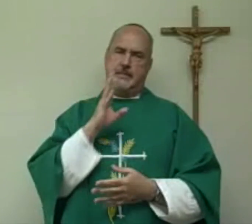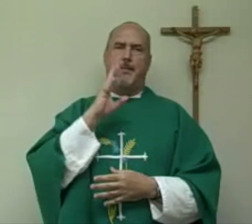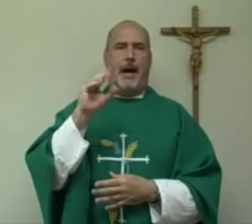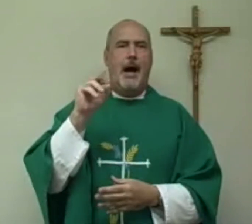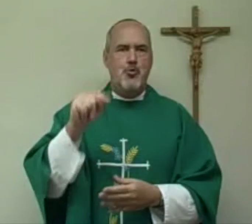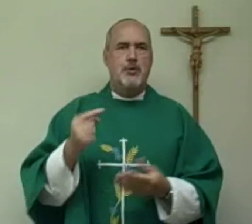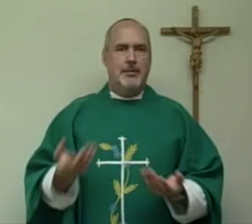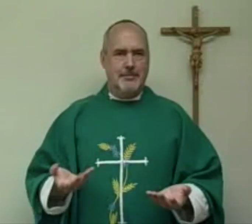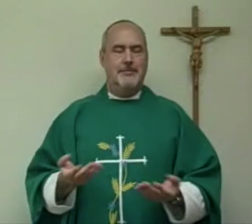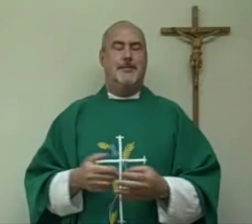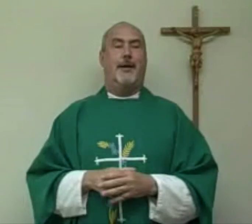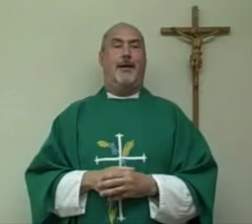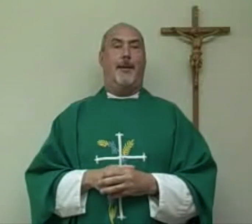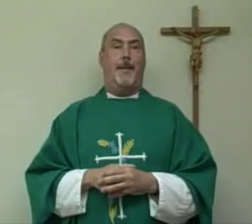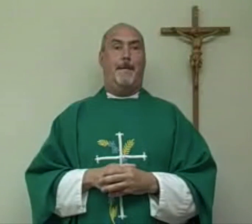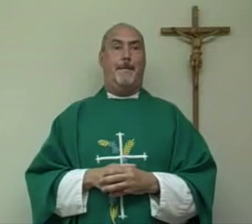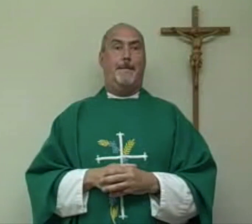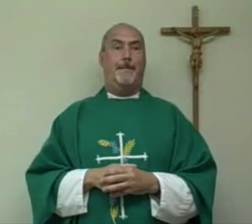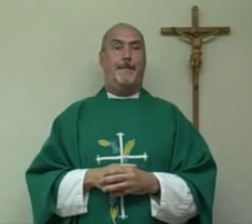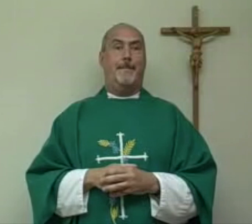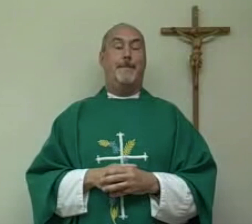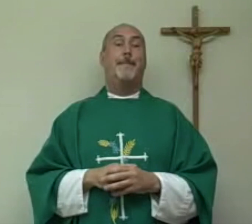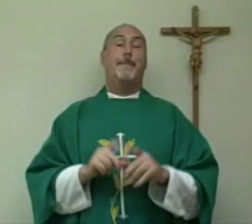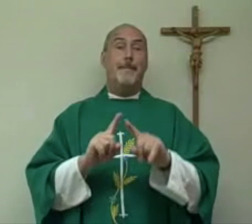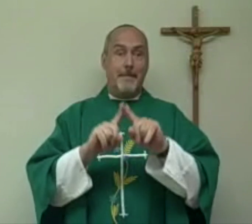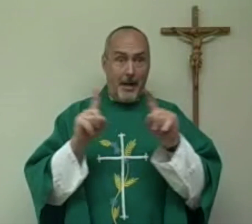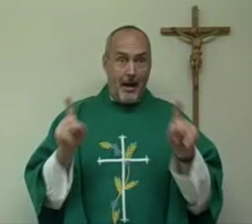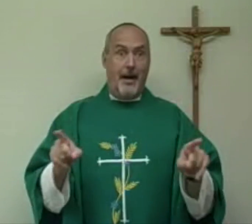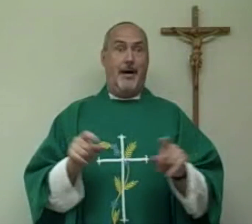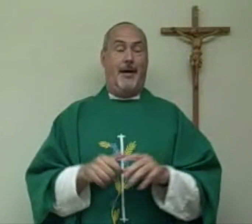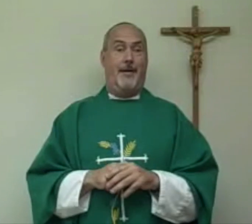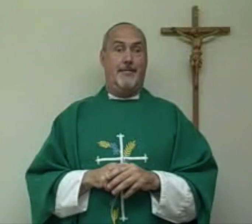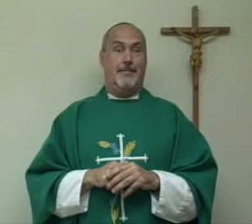God's commandments, that we need to speak out about it.